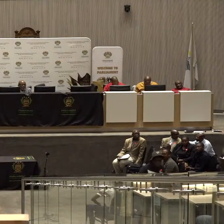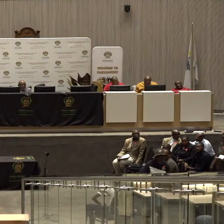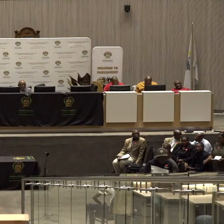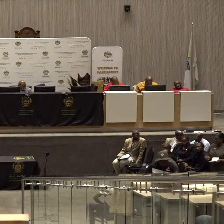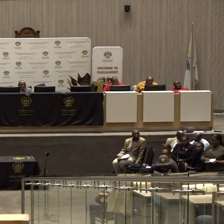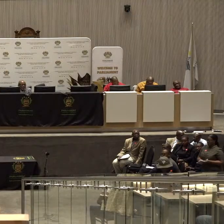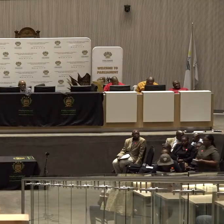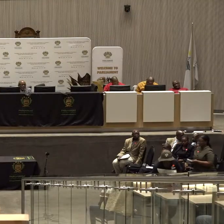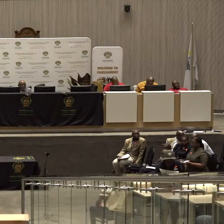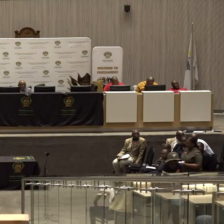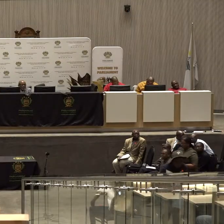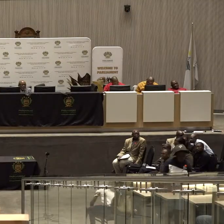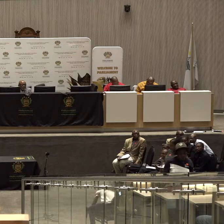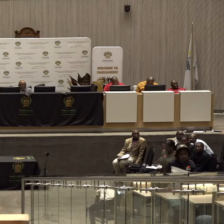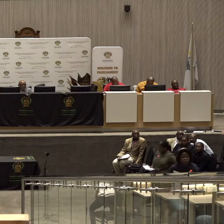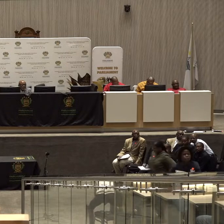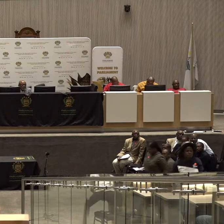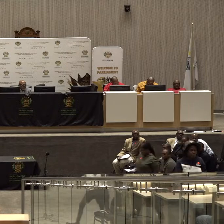foreign